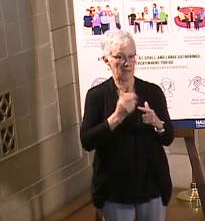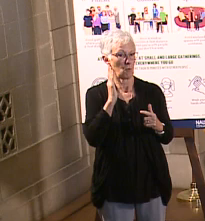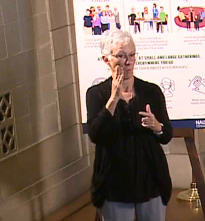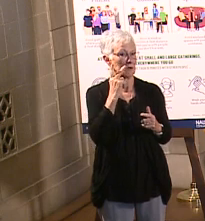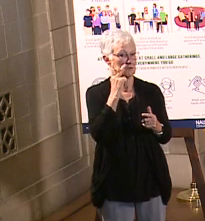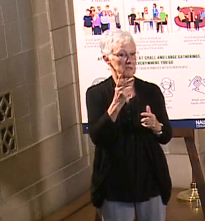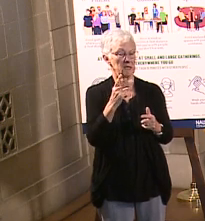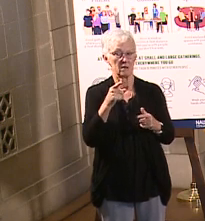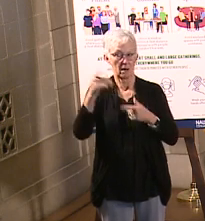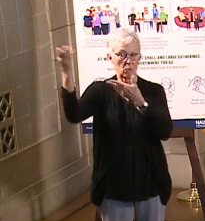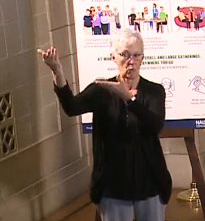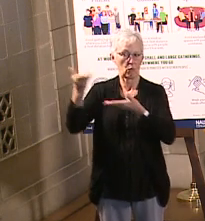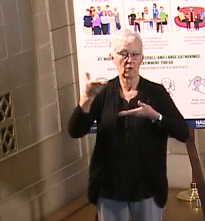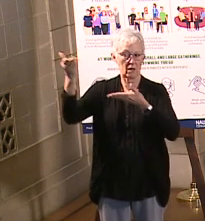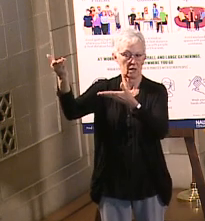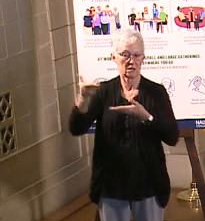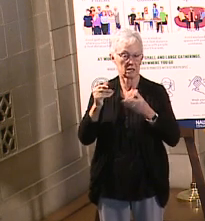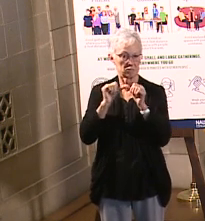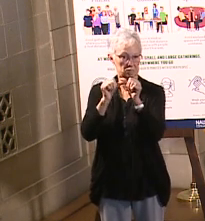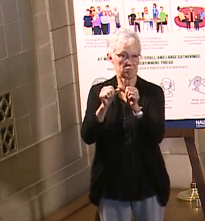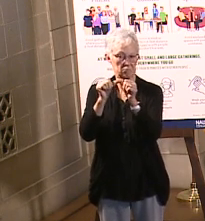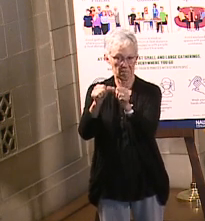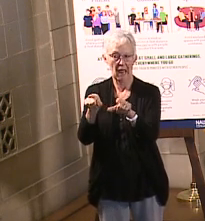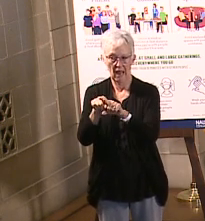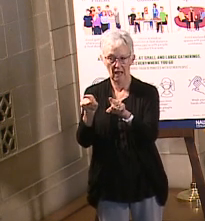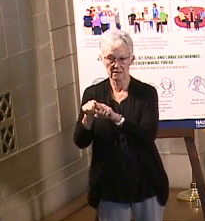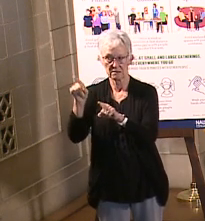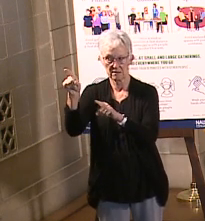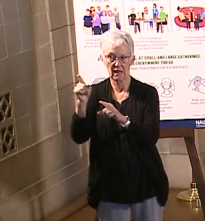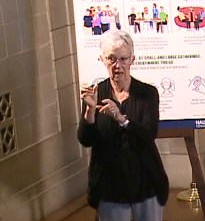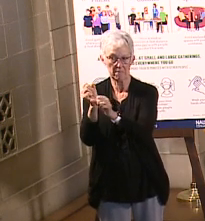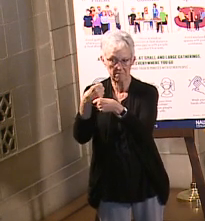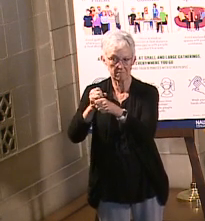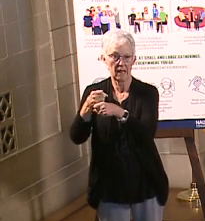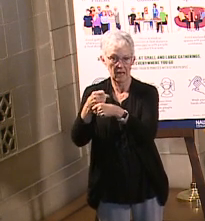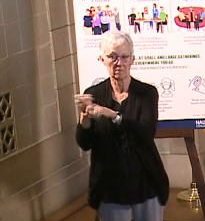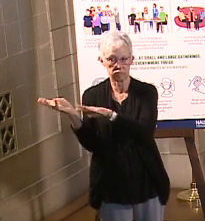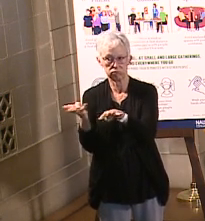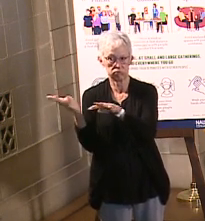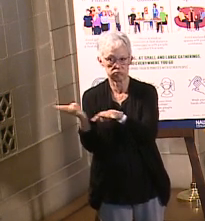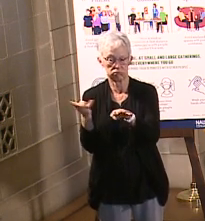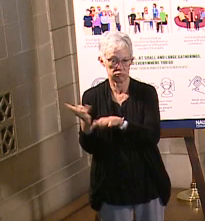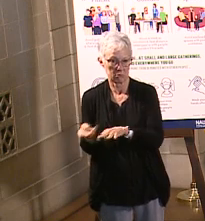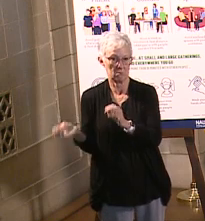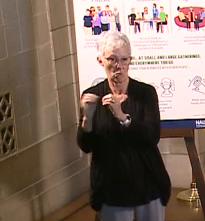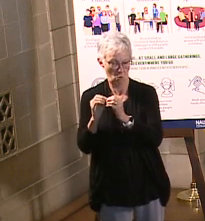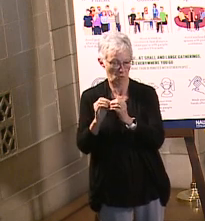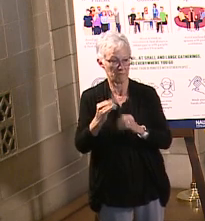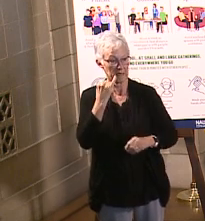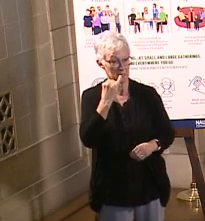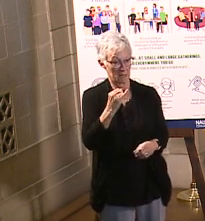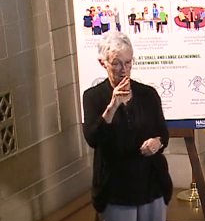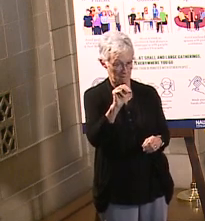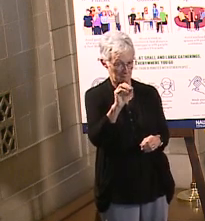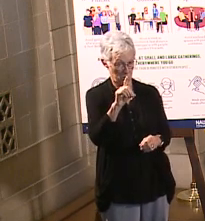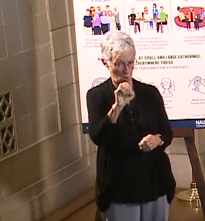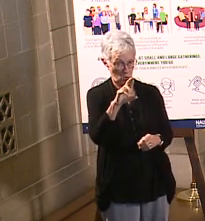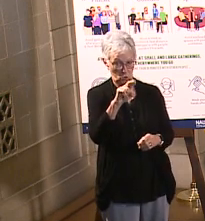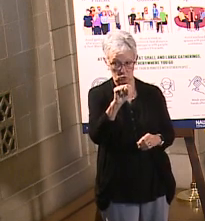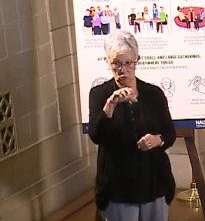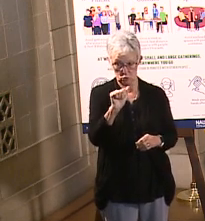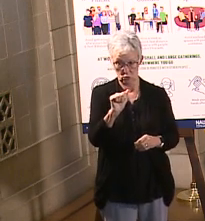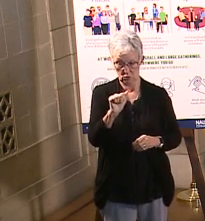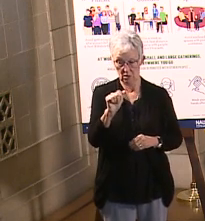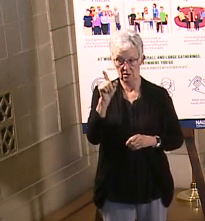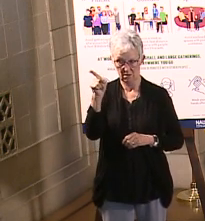as well as they continue to ramp up production. Moderna, if they were to be able to approve, believe the FDA is meeting again on December 17th,